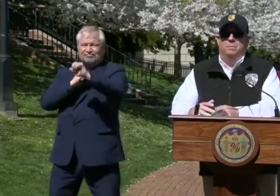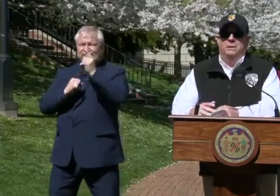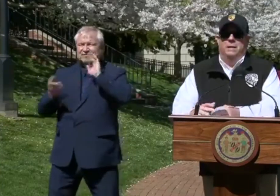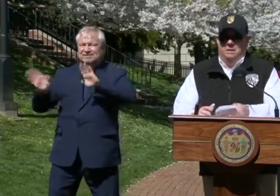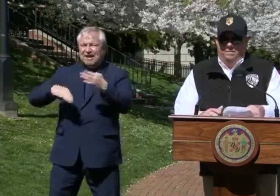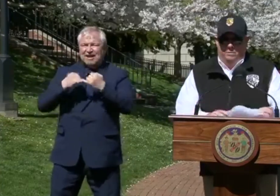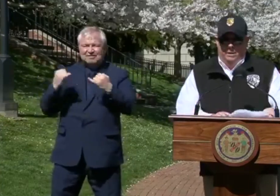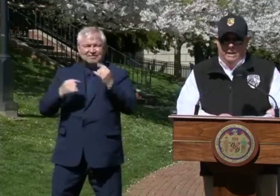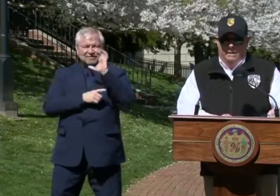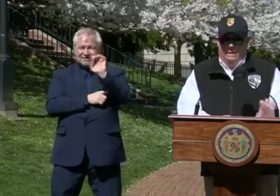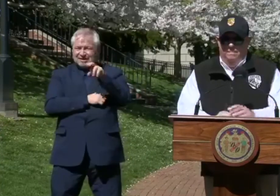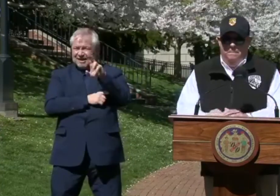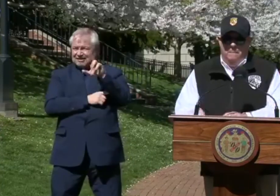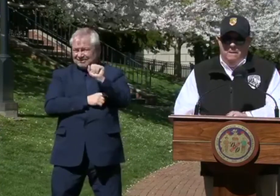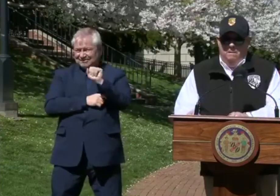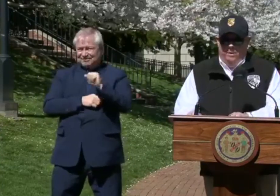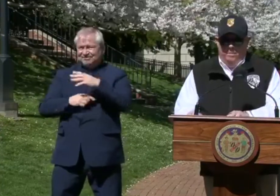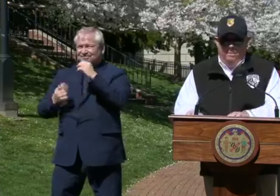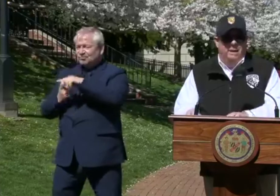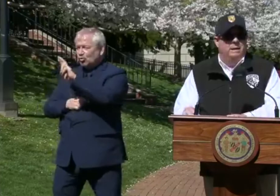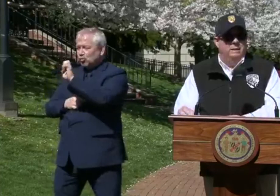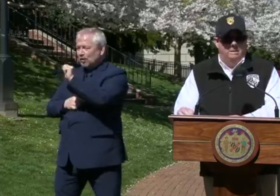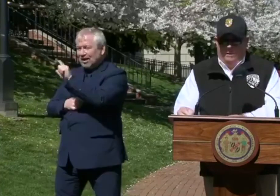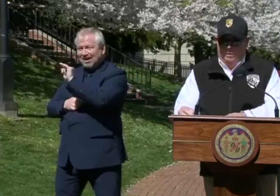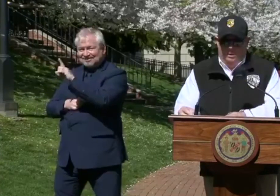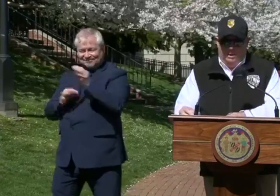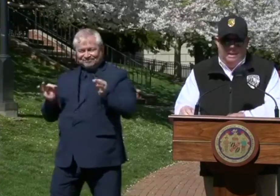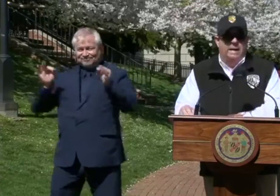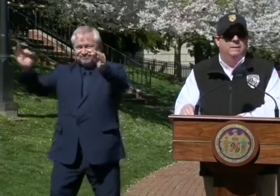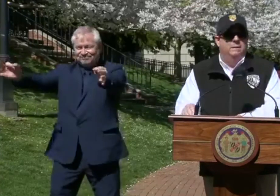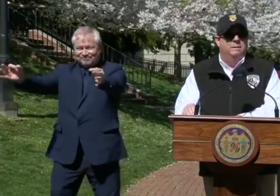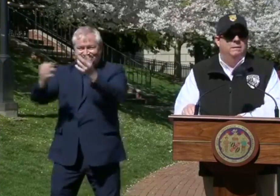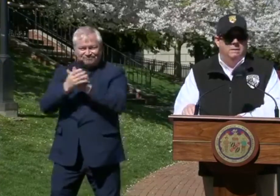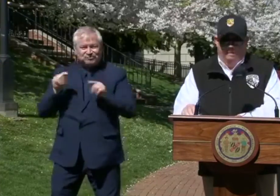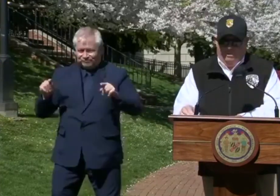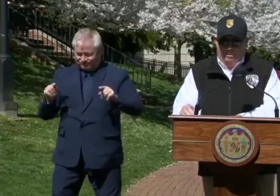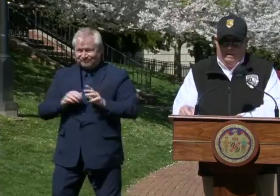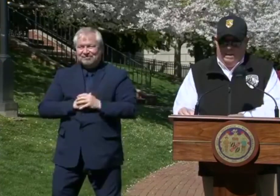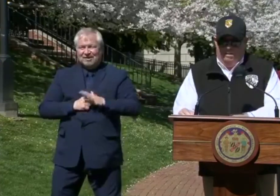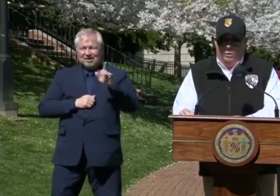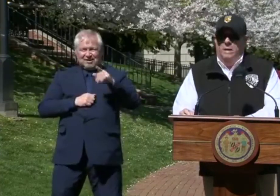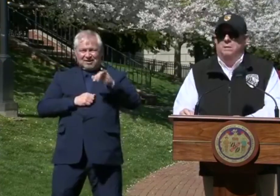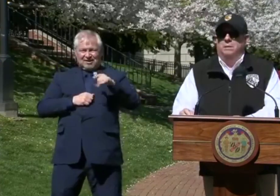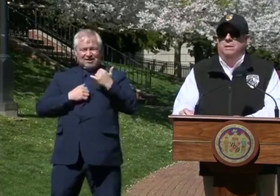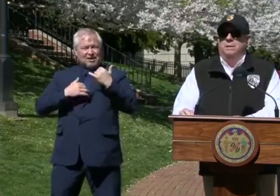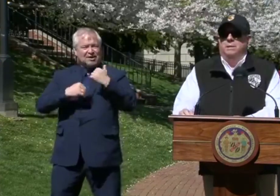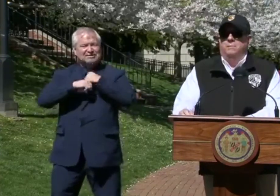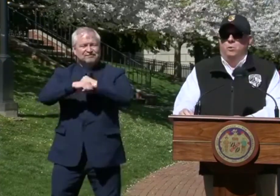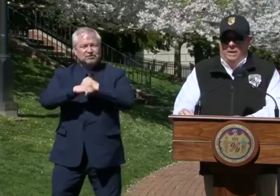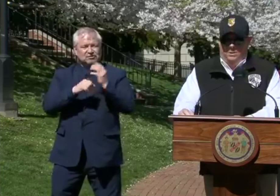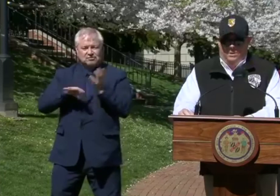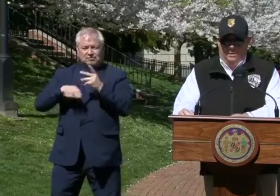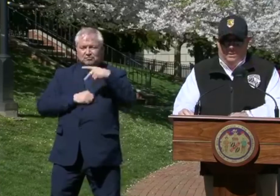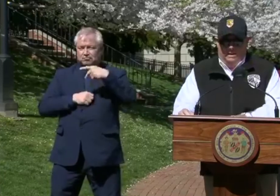the implementation of the Real ID, for implementing the Defense Production Act, for granting our request